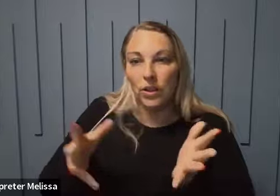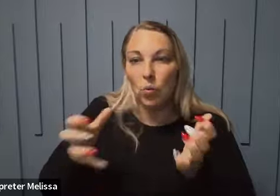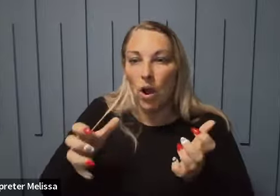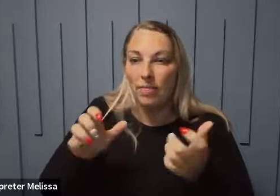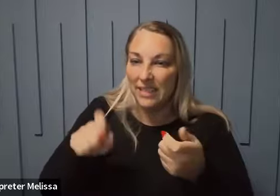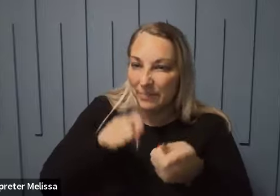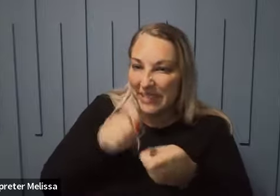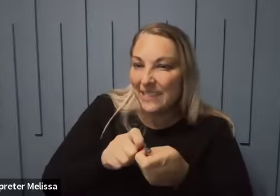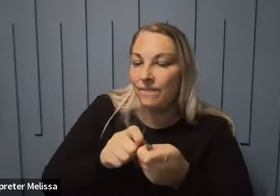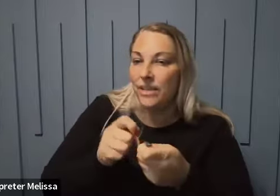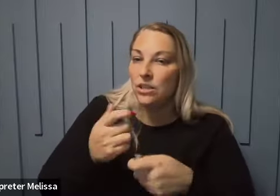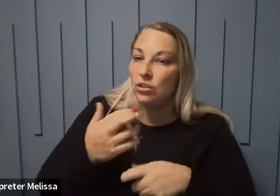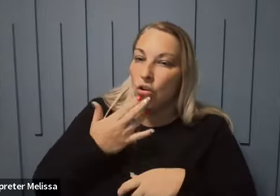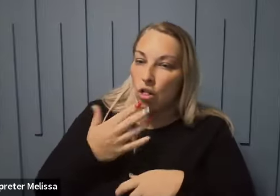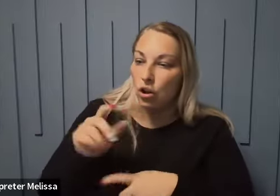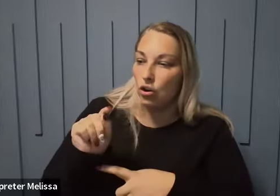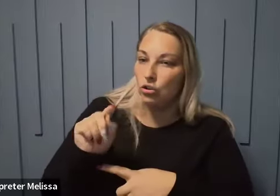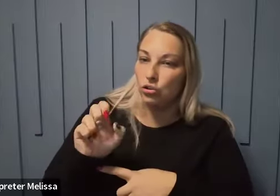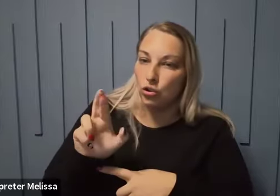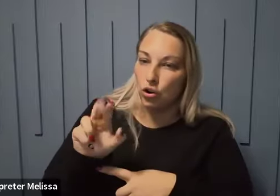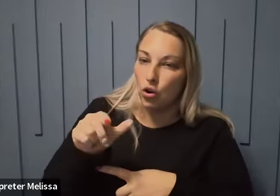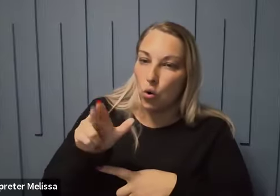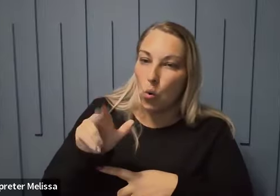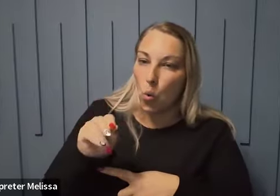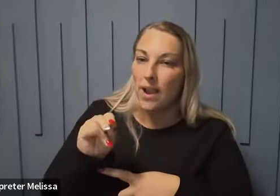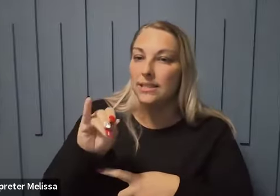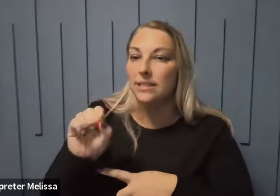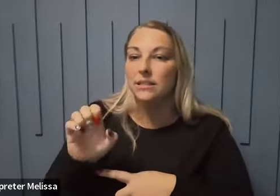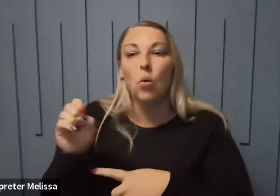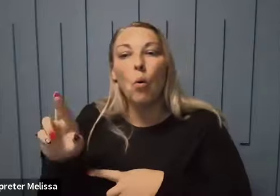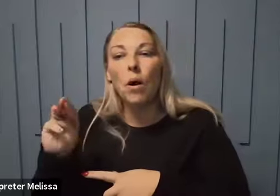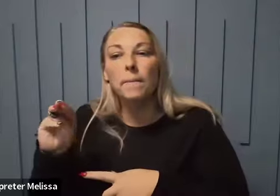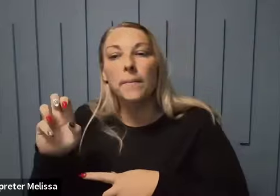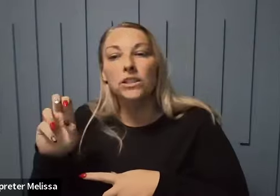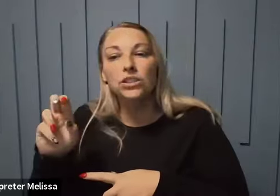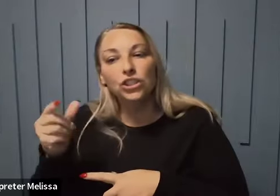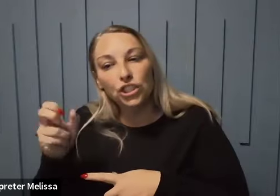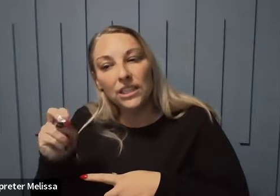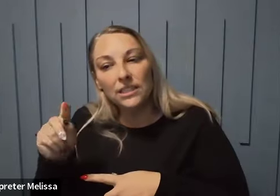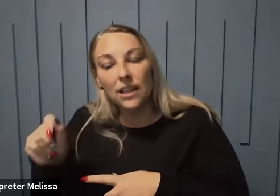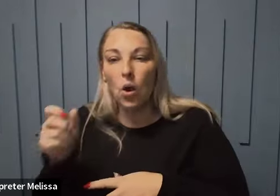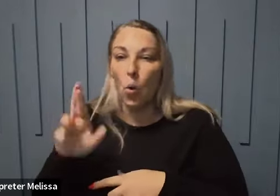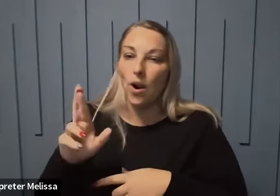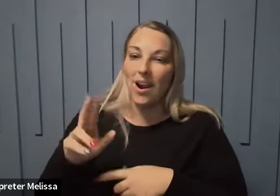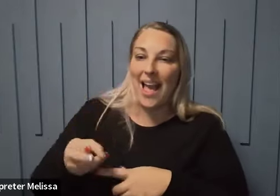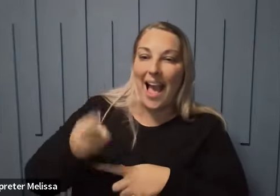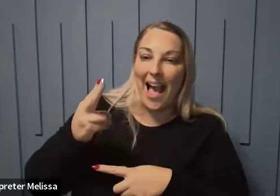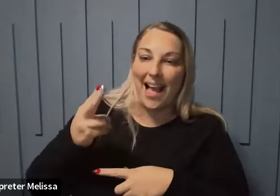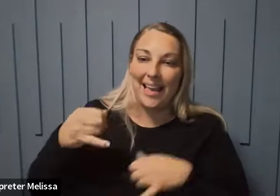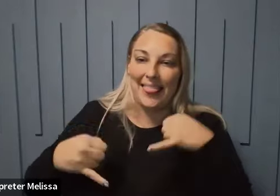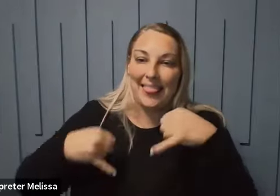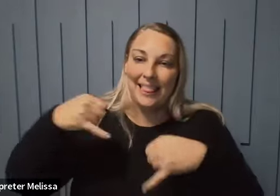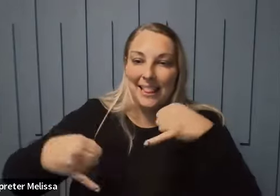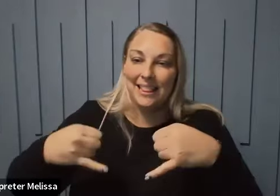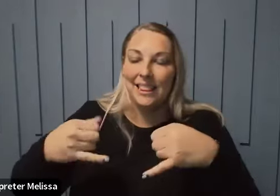words magenta and turquoise, or we want them to get at the word high heel shoe, that's very specific.